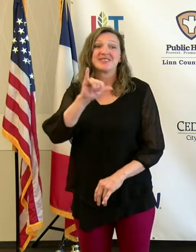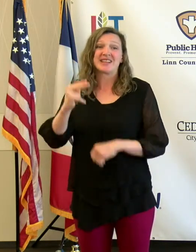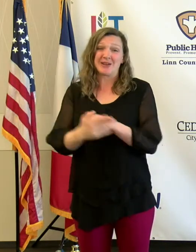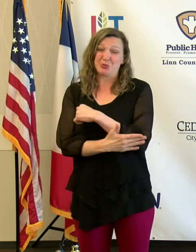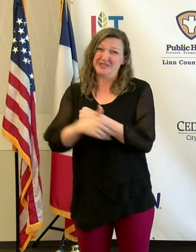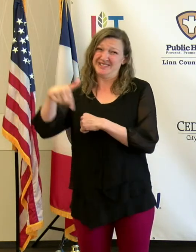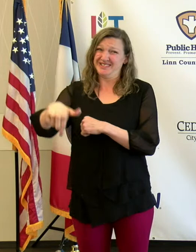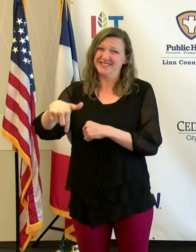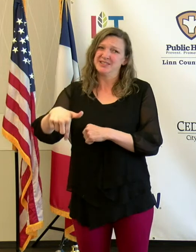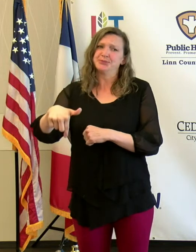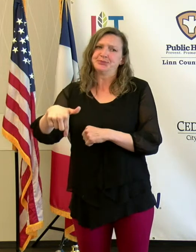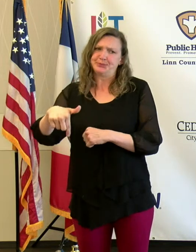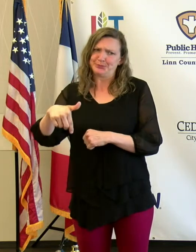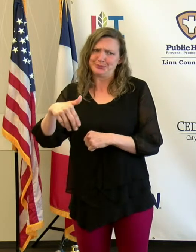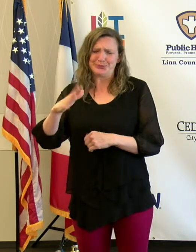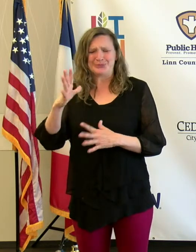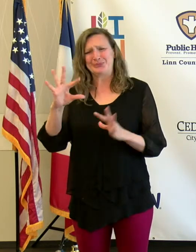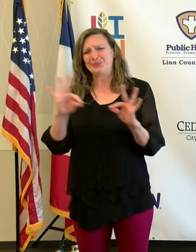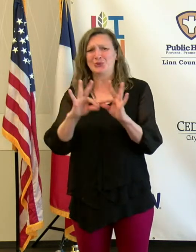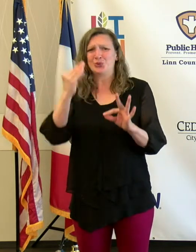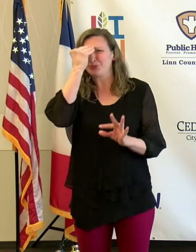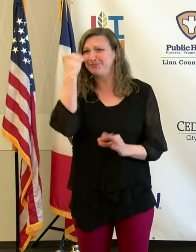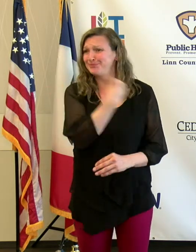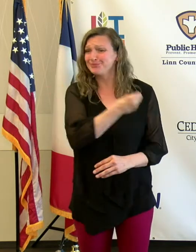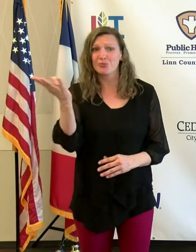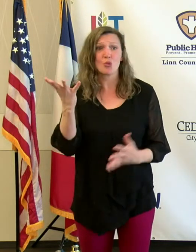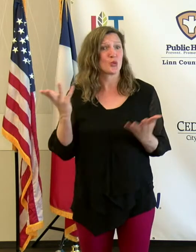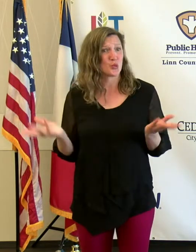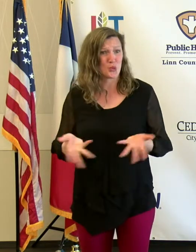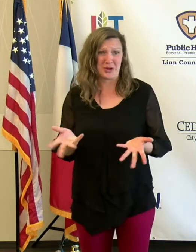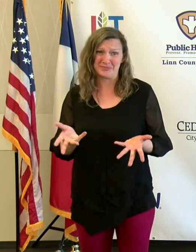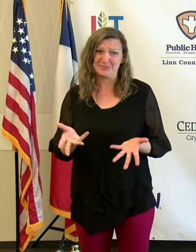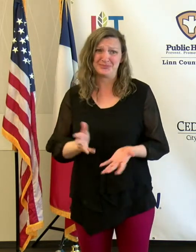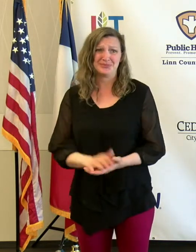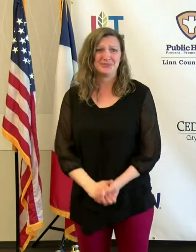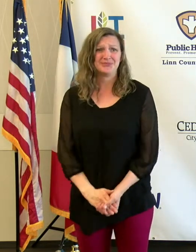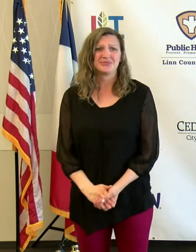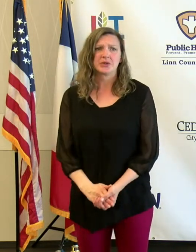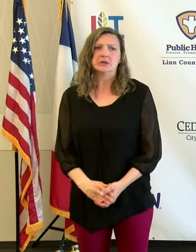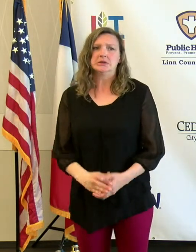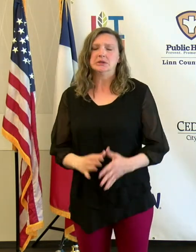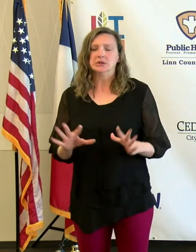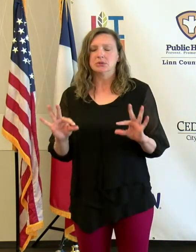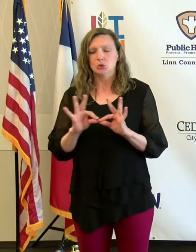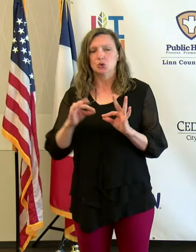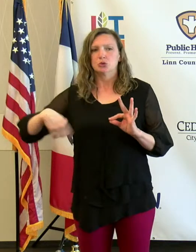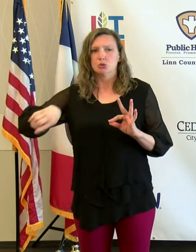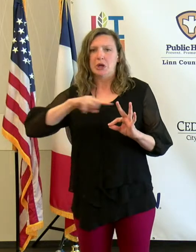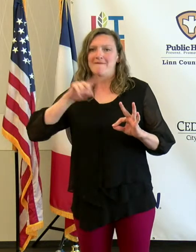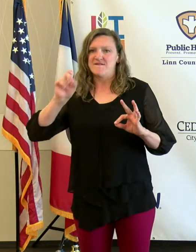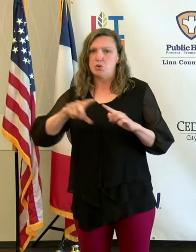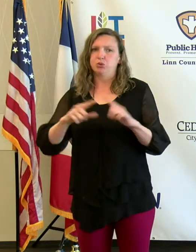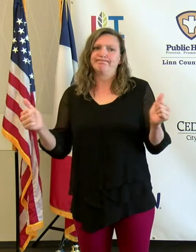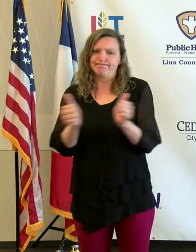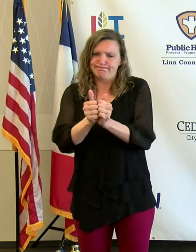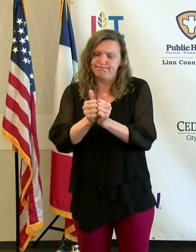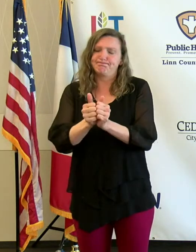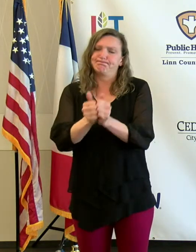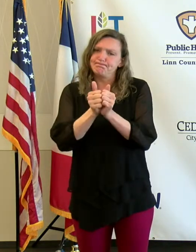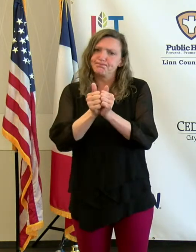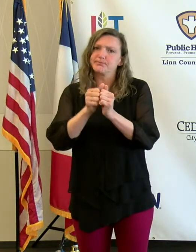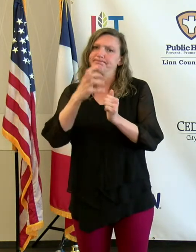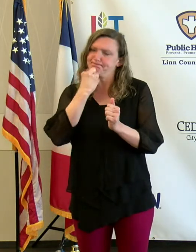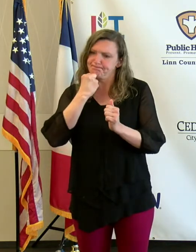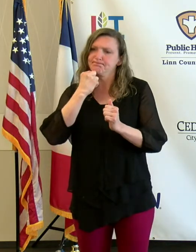for our community to step up and to slow the spread. To do that, we're urging everyone in our community to